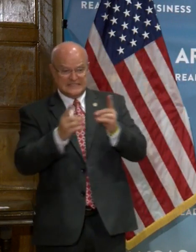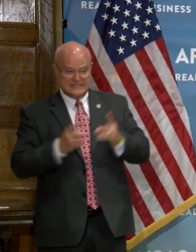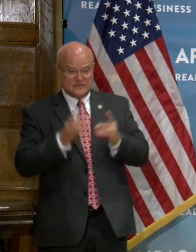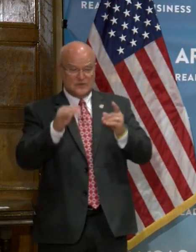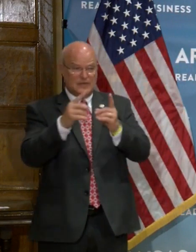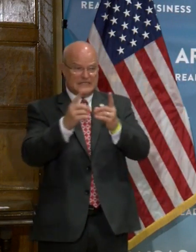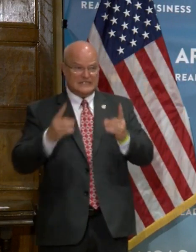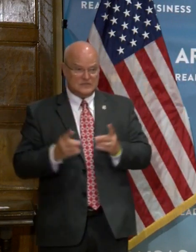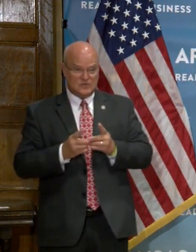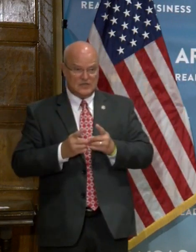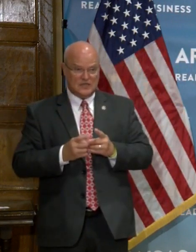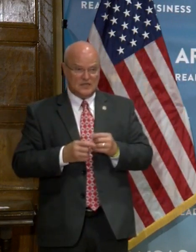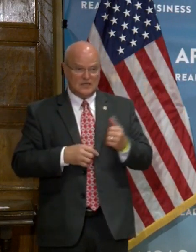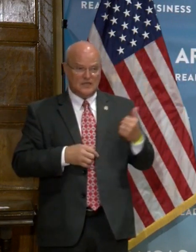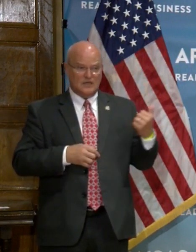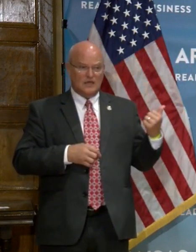or?